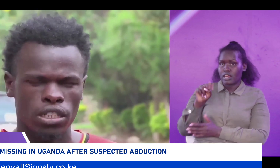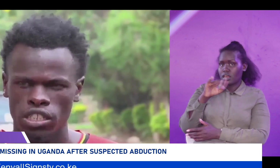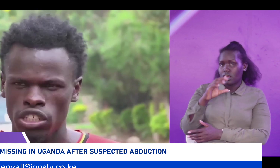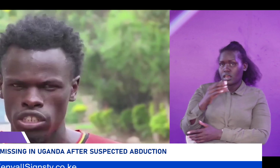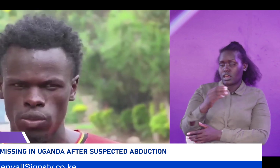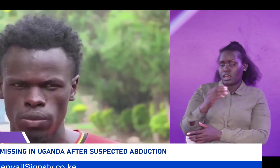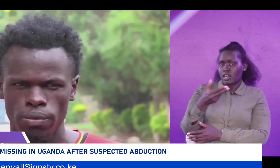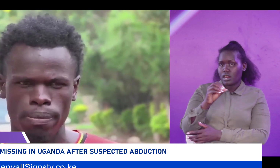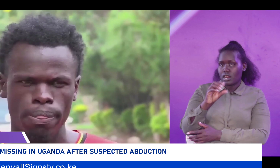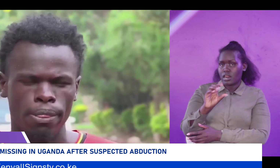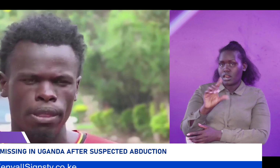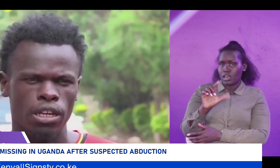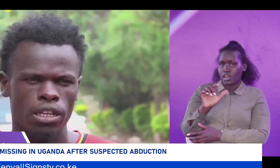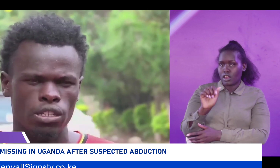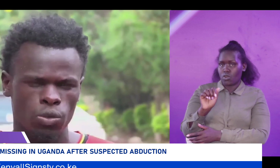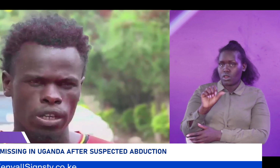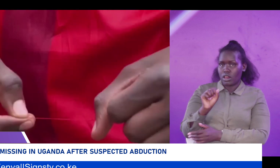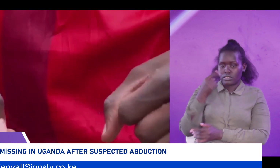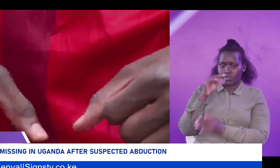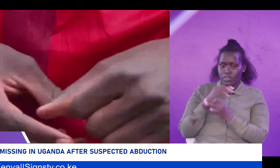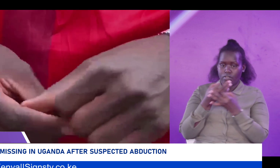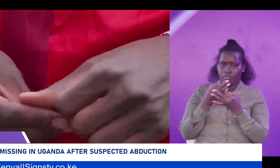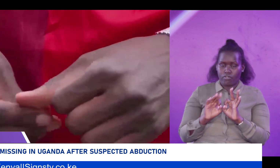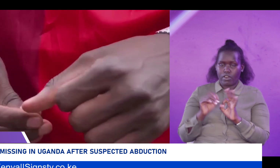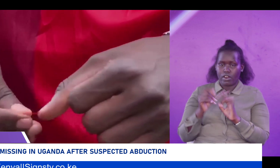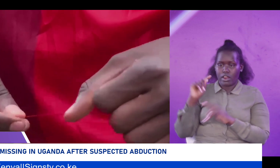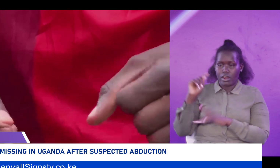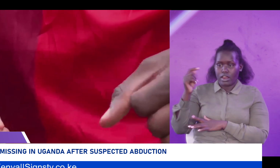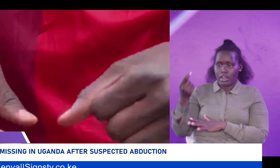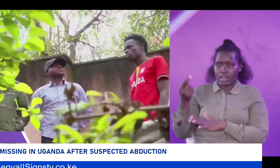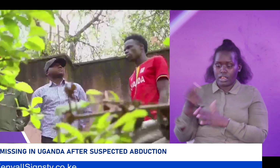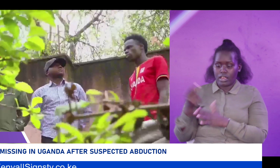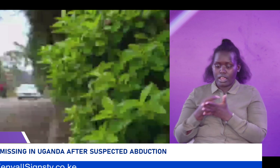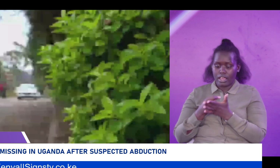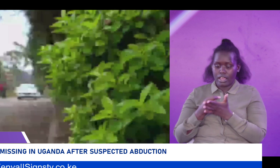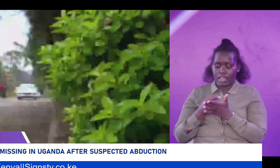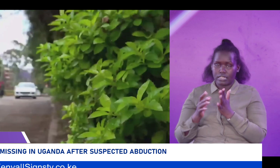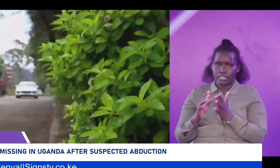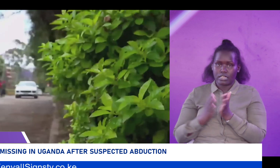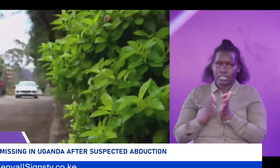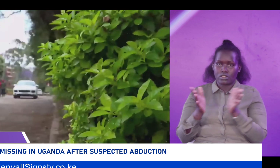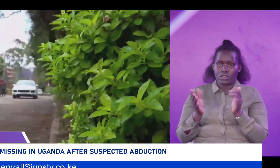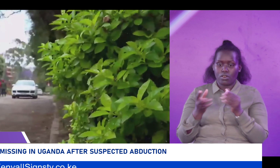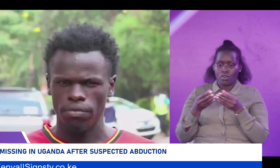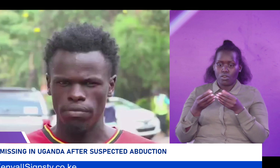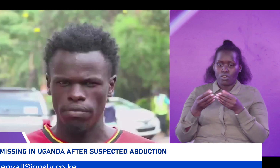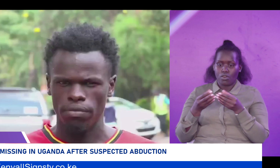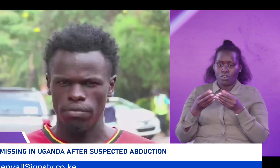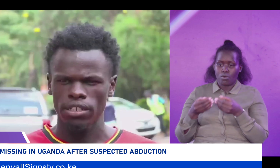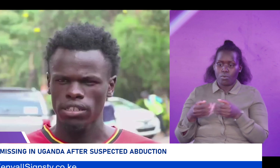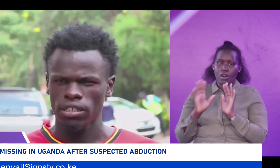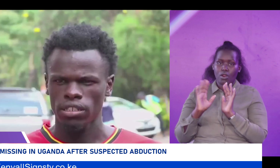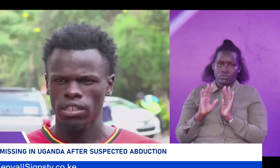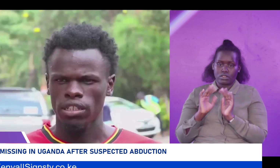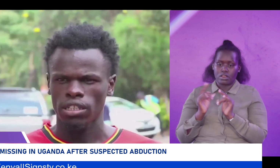Secretary General, that's when we lost them. A vehicle came, a van that